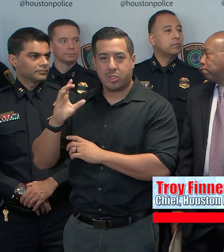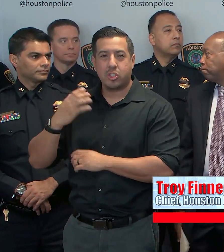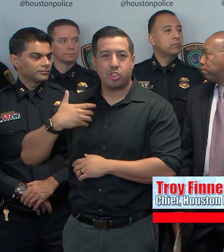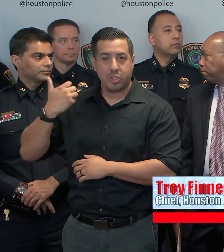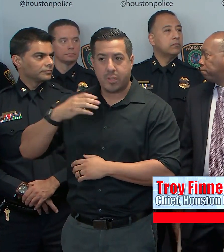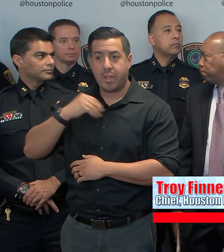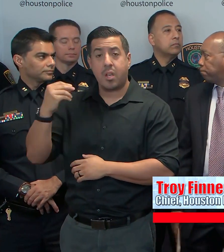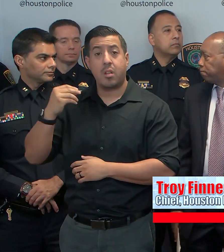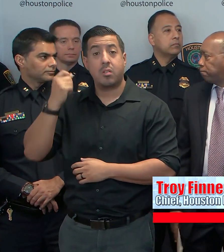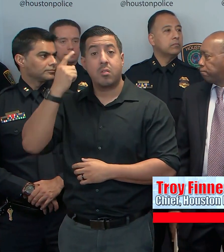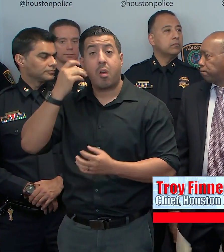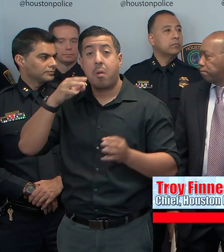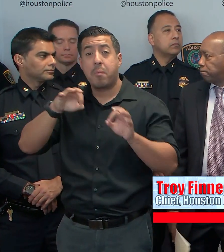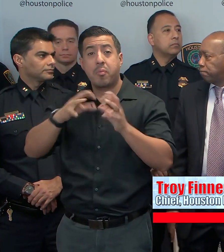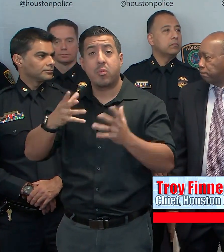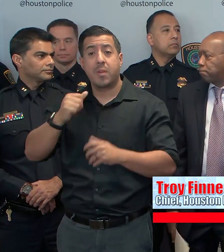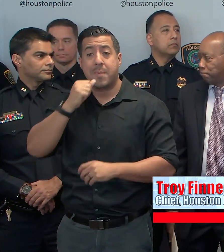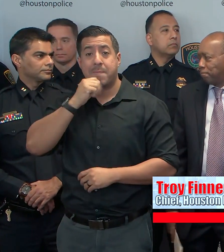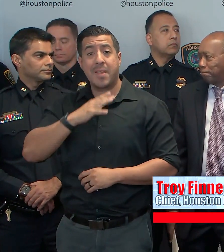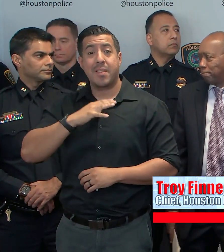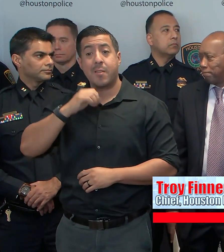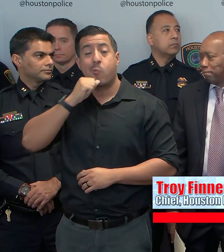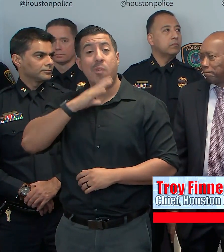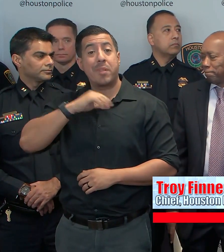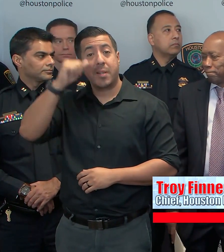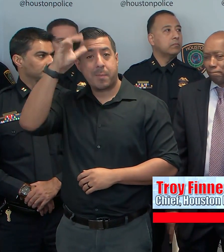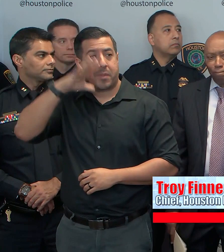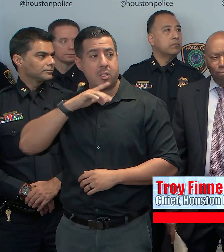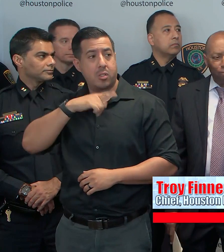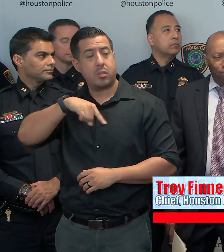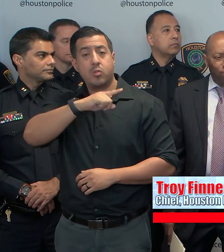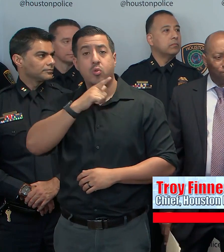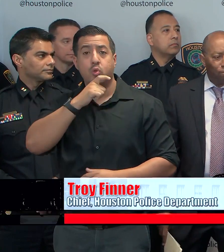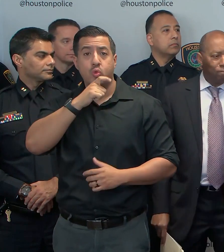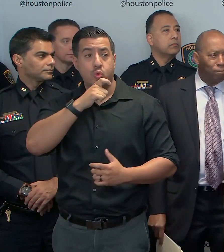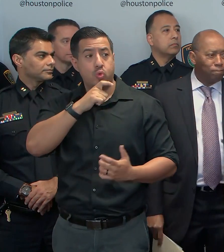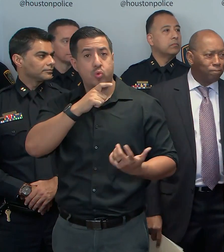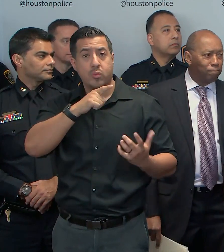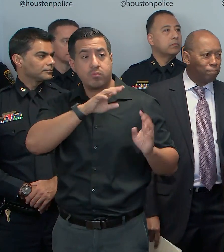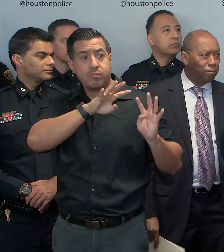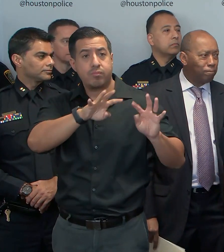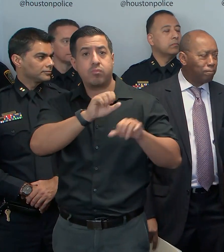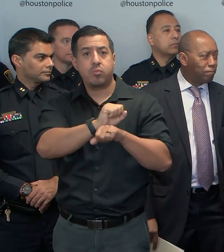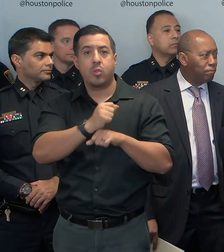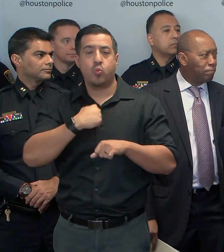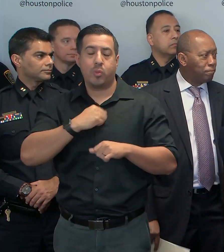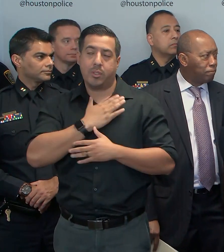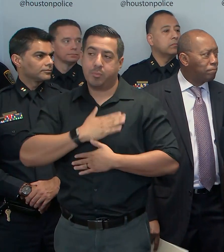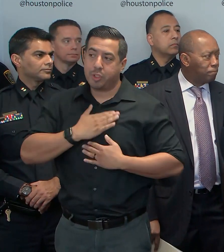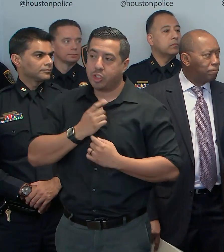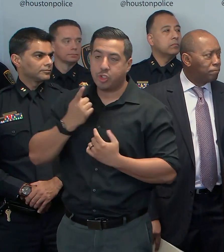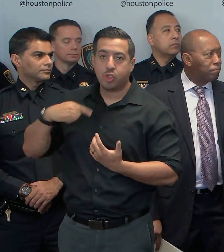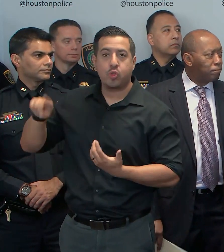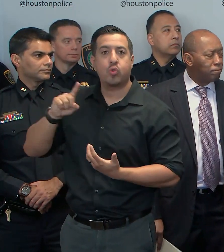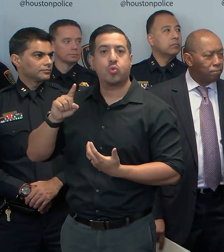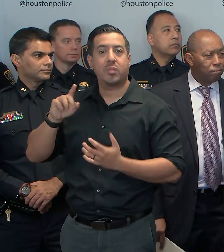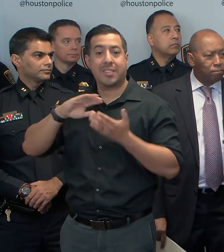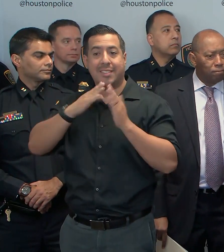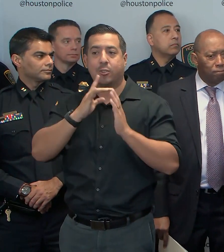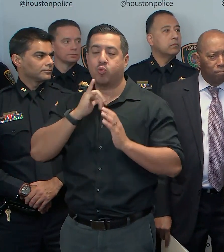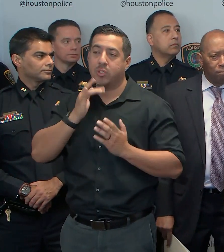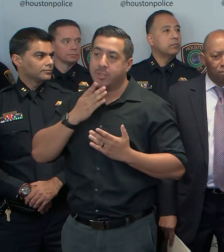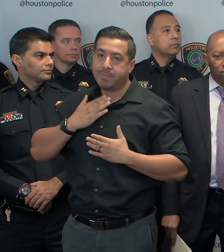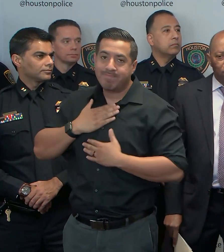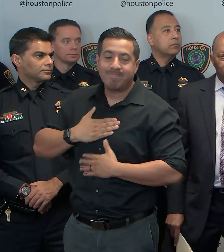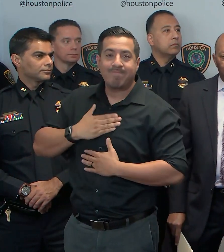importantly, the men and women on the front line. I appreciate you. We appreciate you. The city appreciates you. And